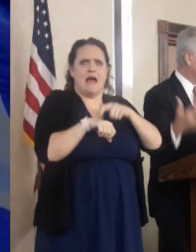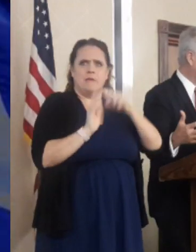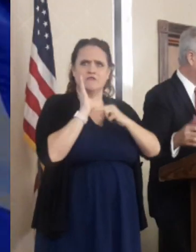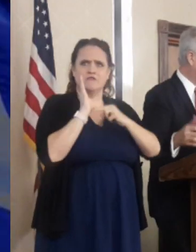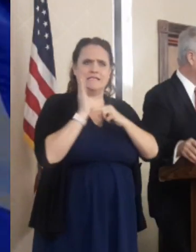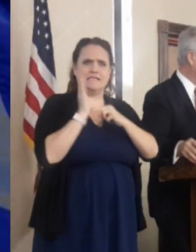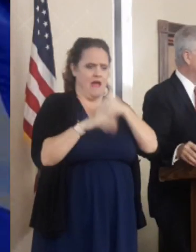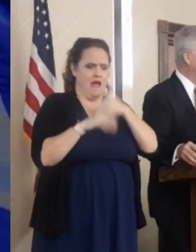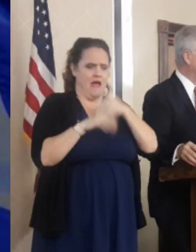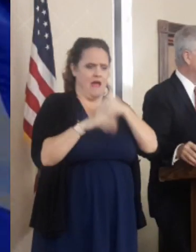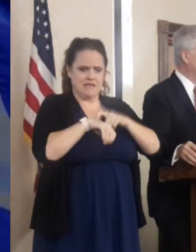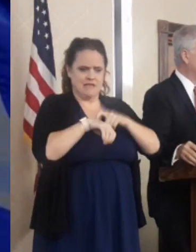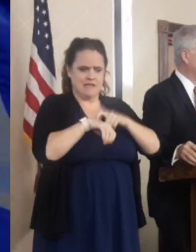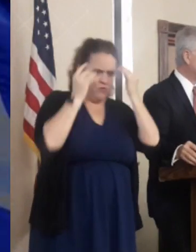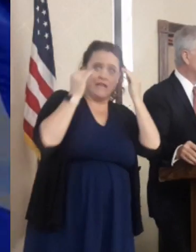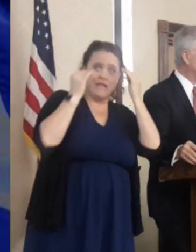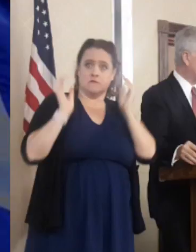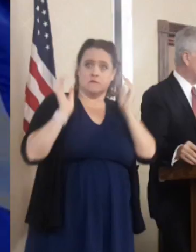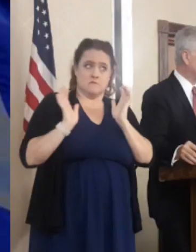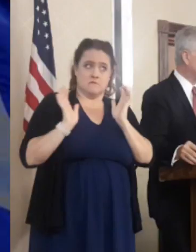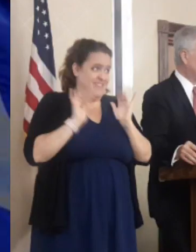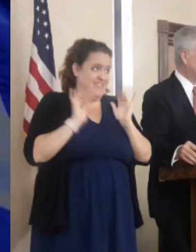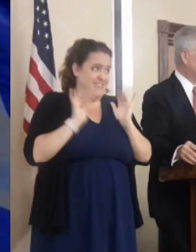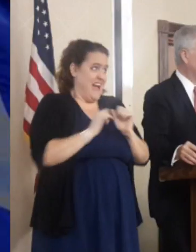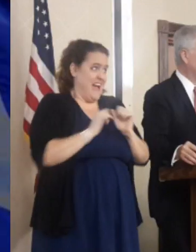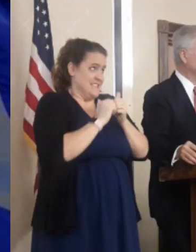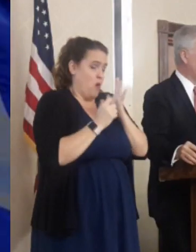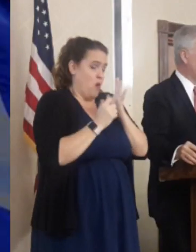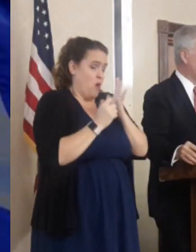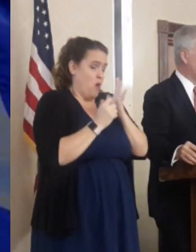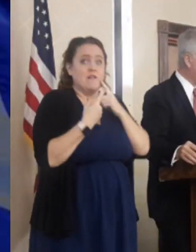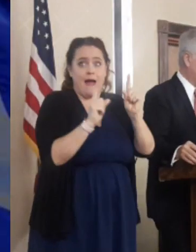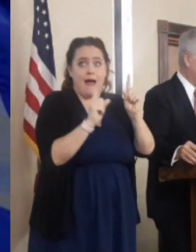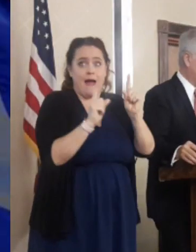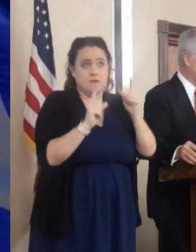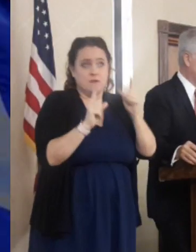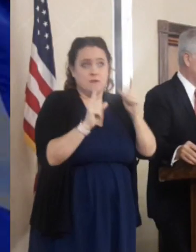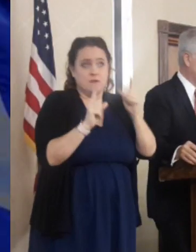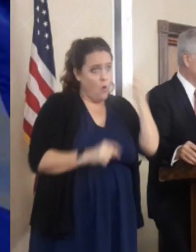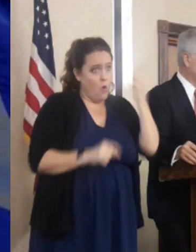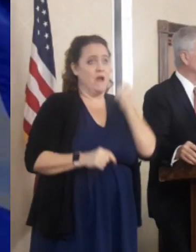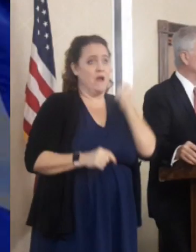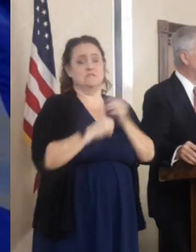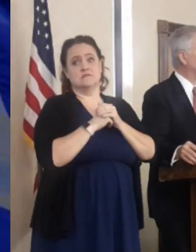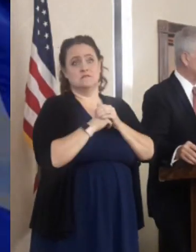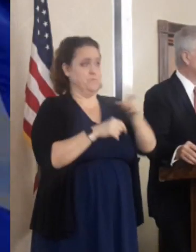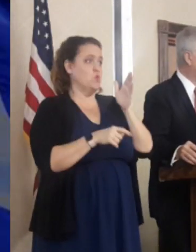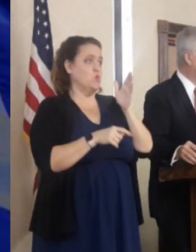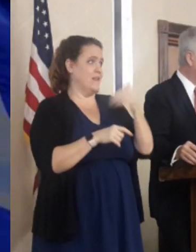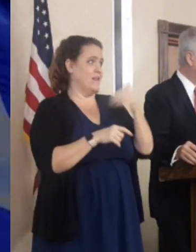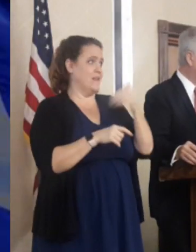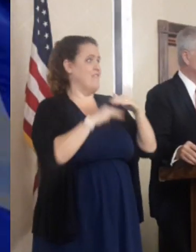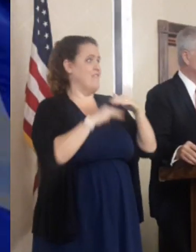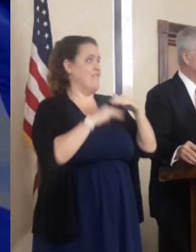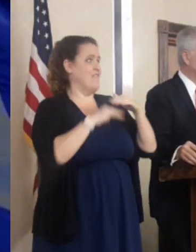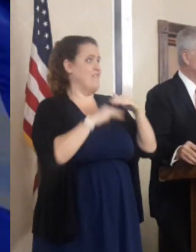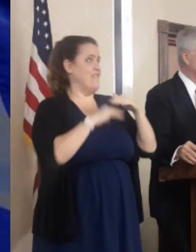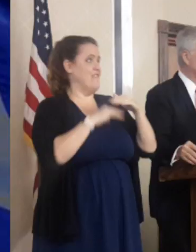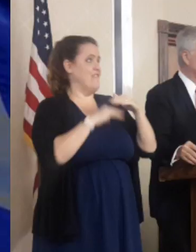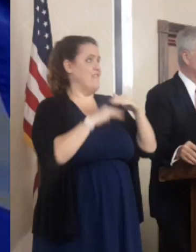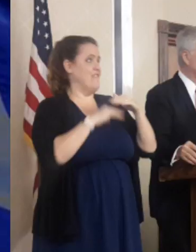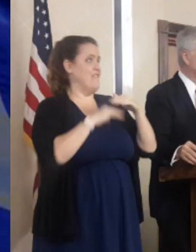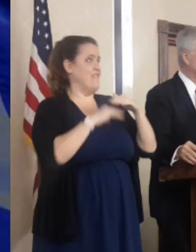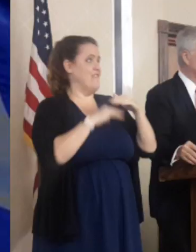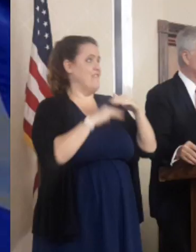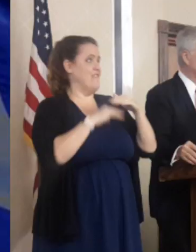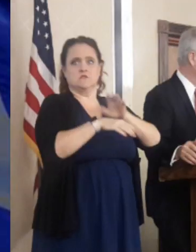them, when this is how it's going to be, always. You will have at least 12 days for notice on the rule.